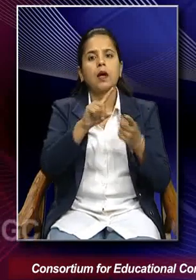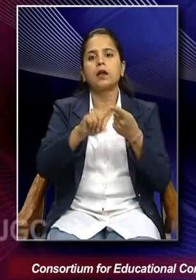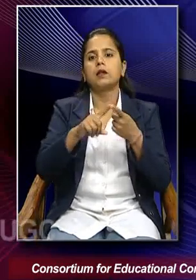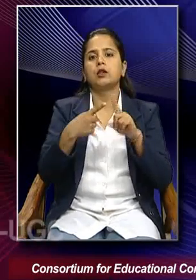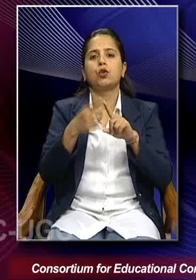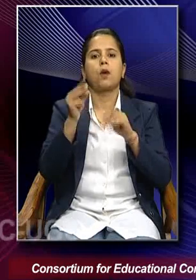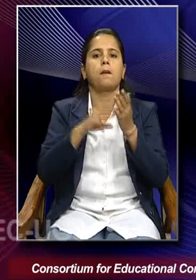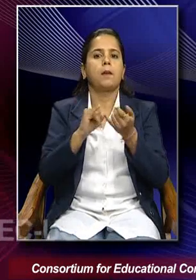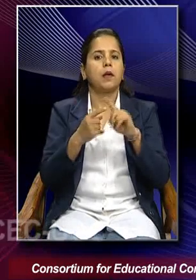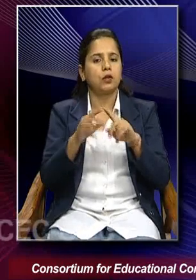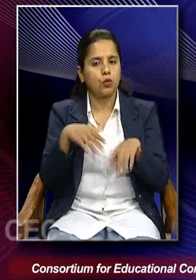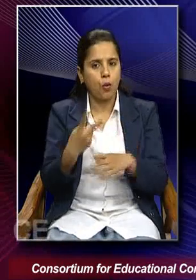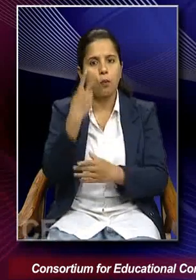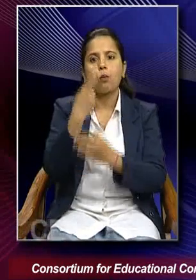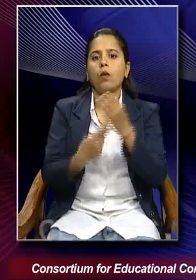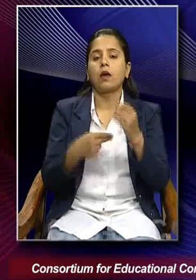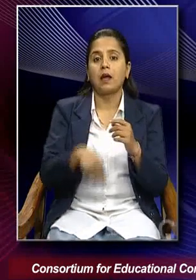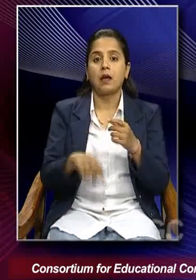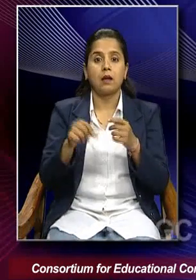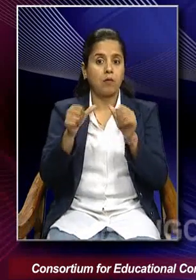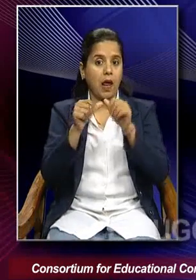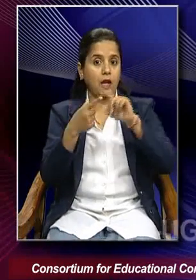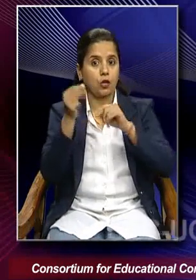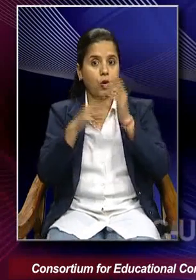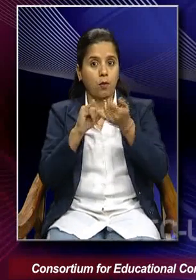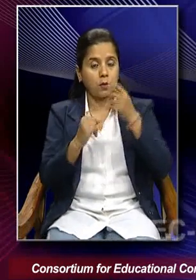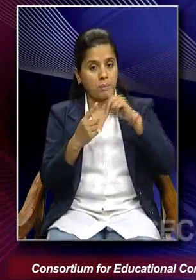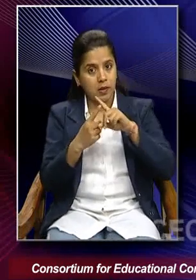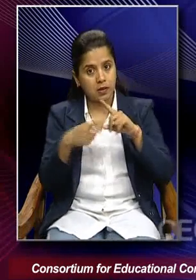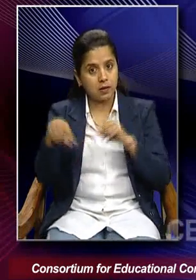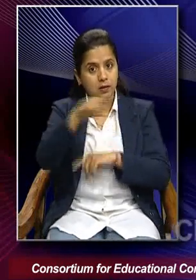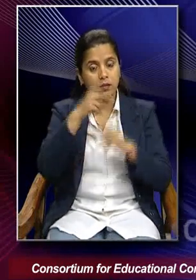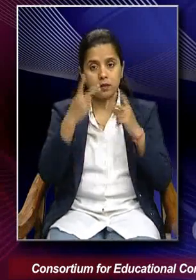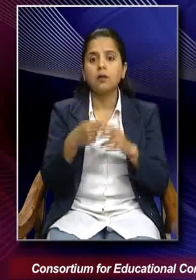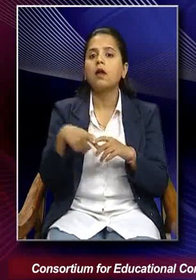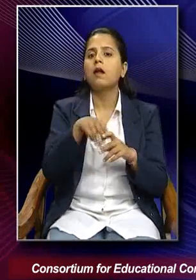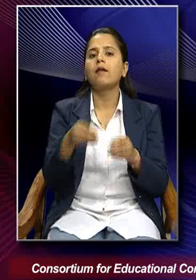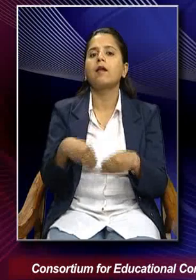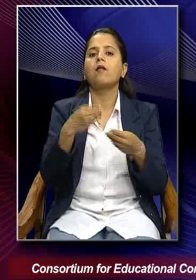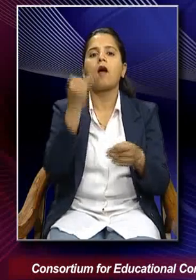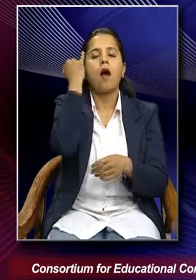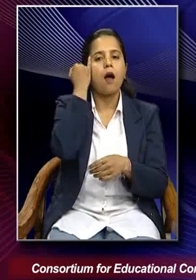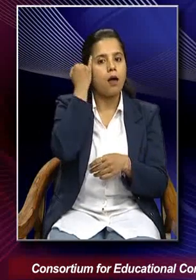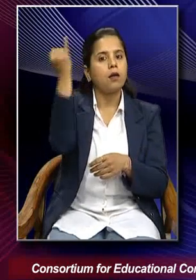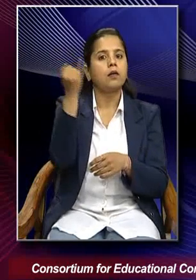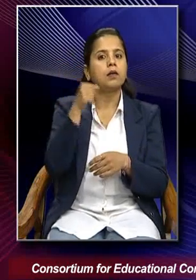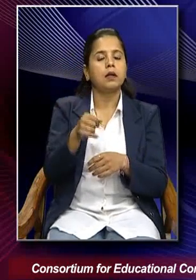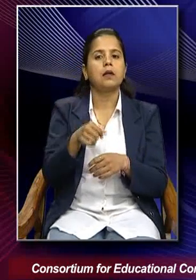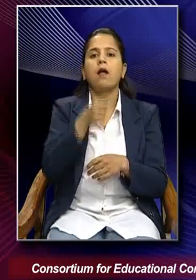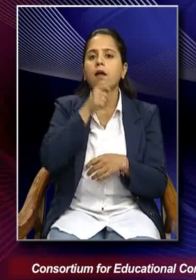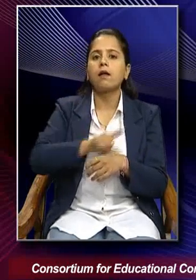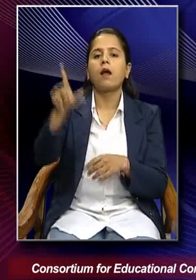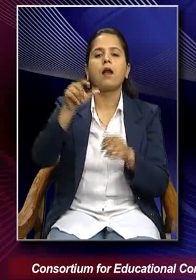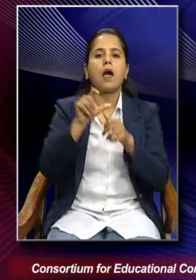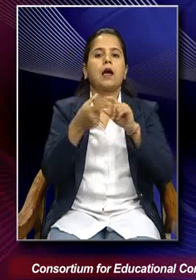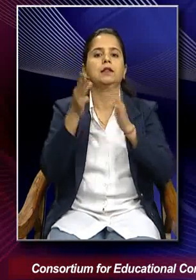and pluralists. So, atomists because they are giving this idea of eternal